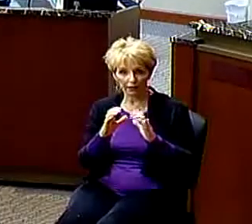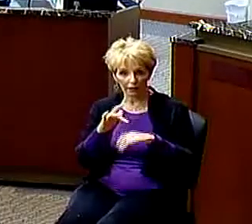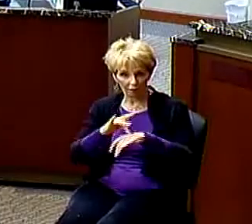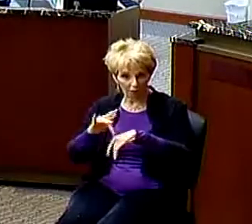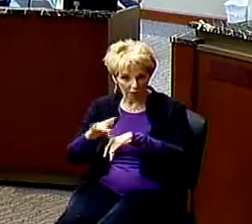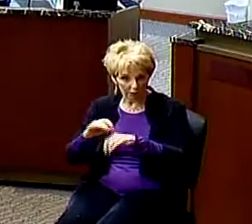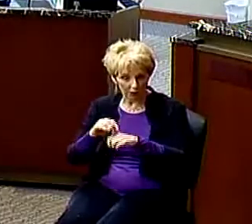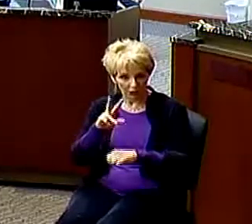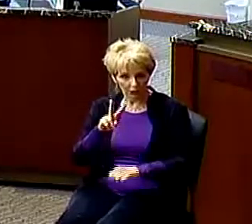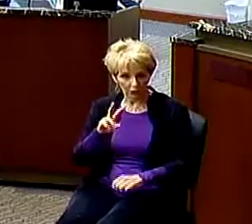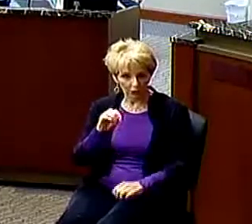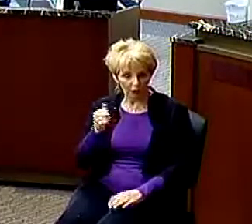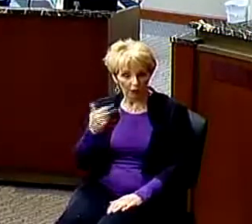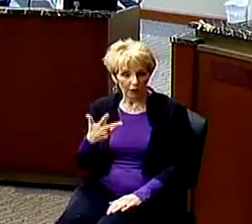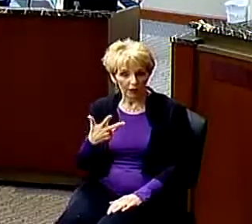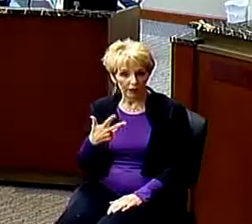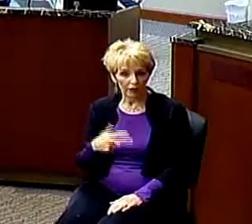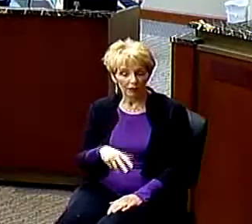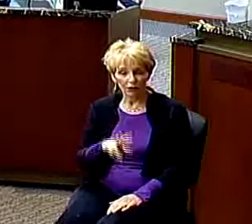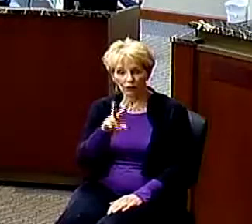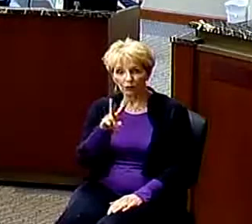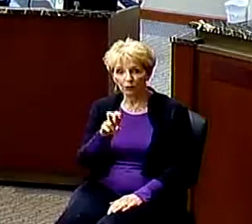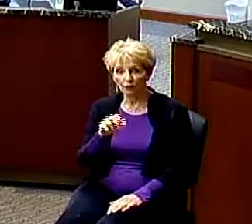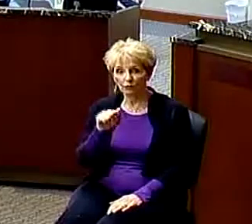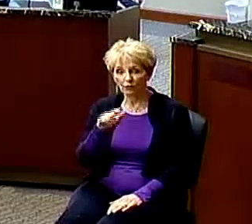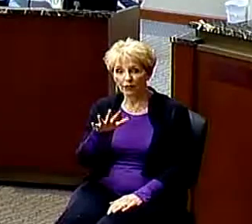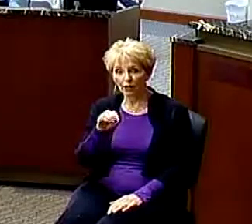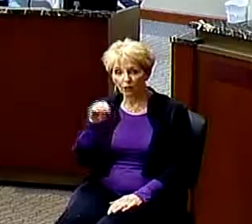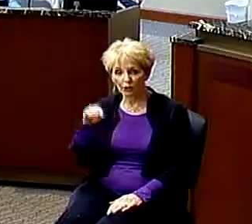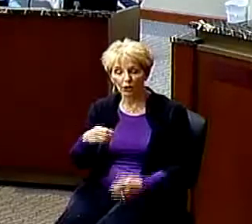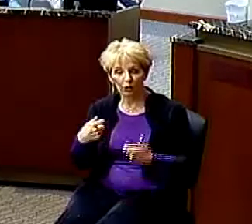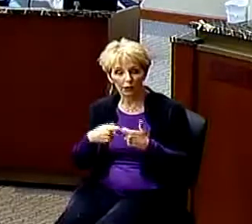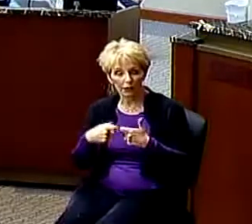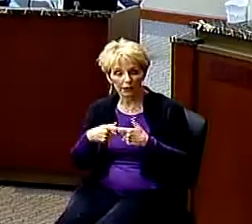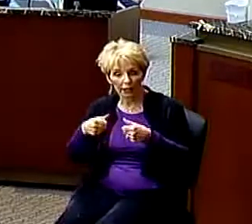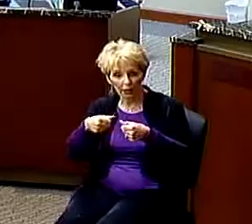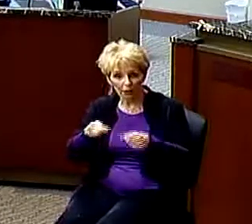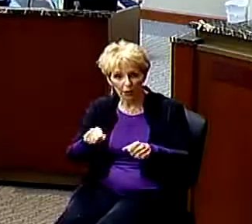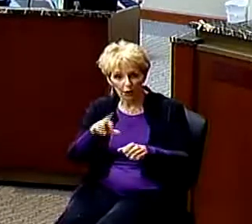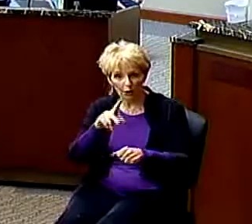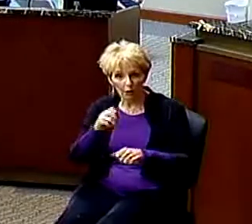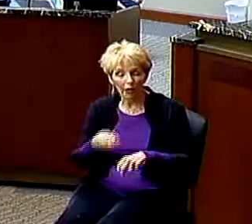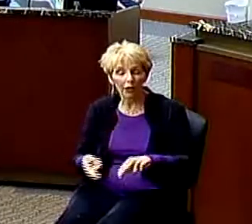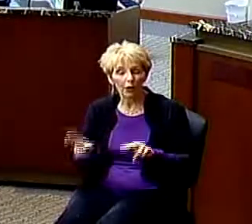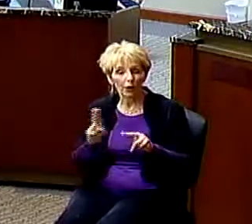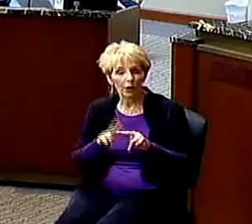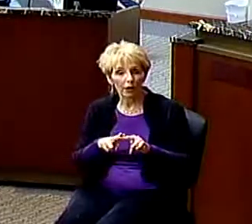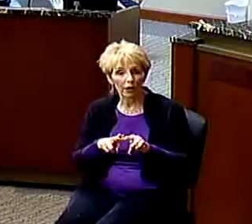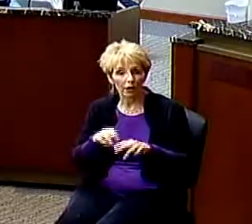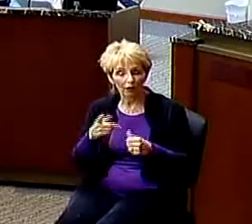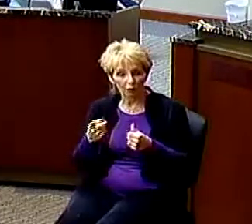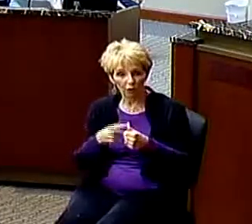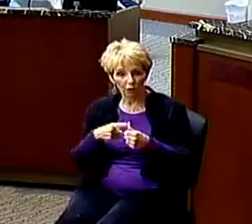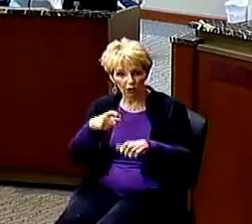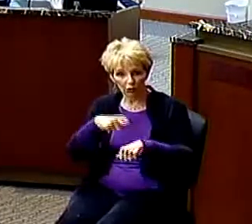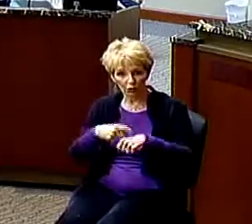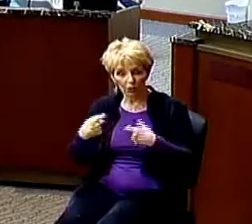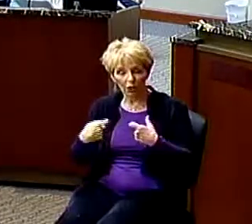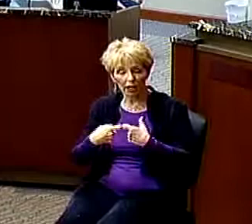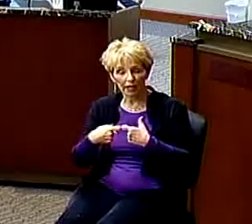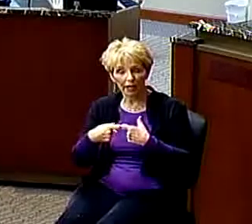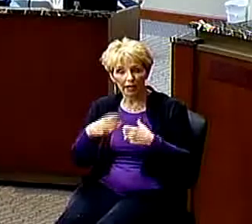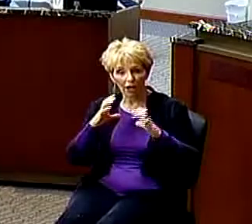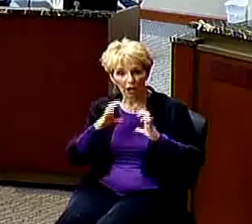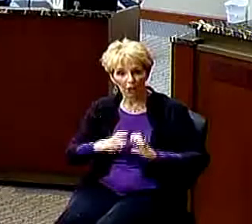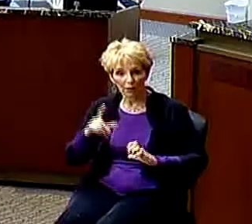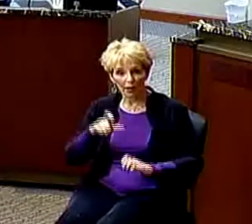available in 2013, a 215% utility deposit rate increase on first-time electric customers